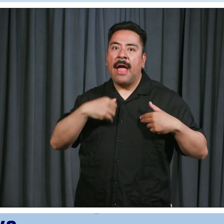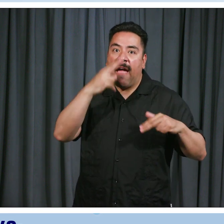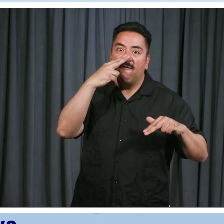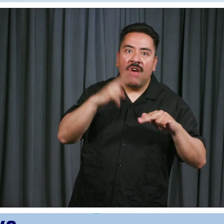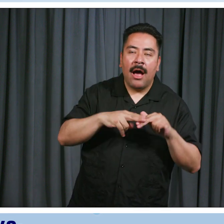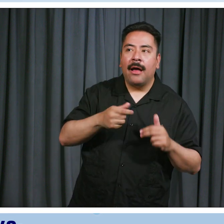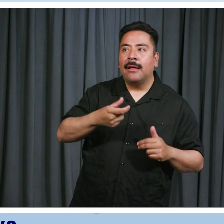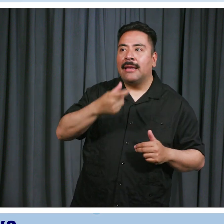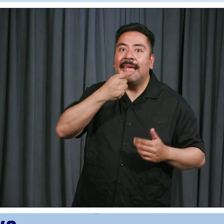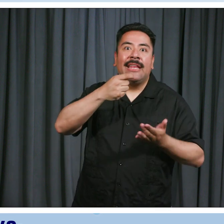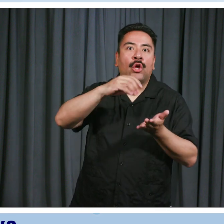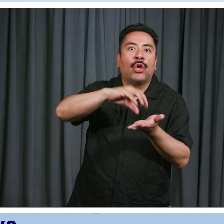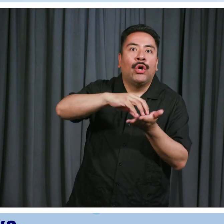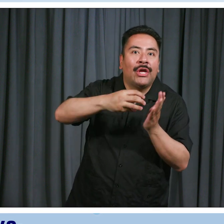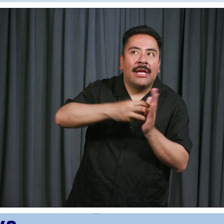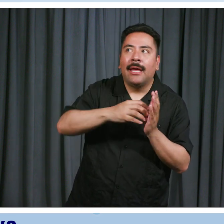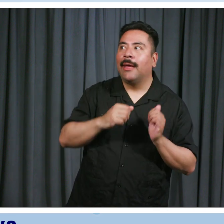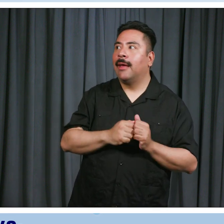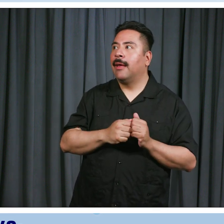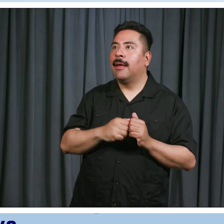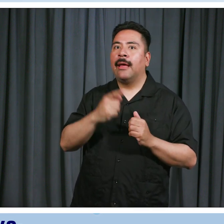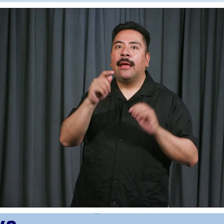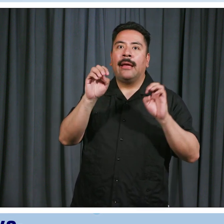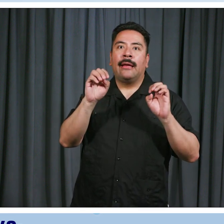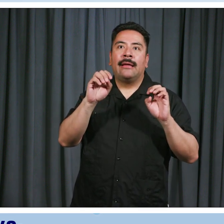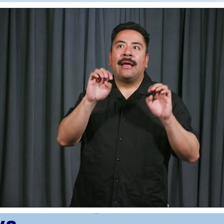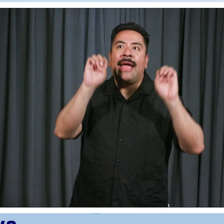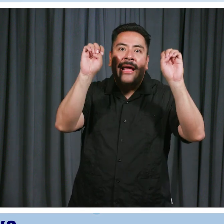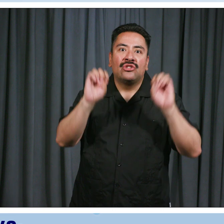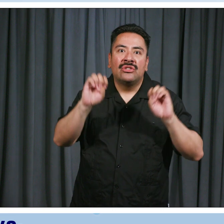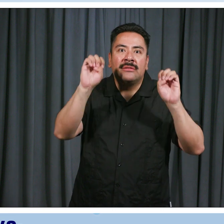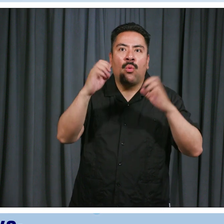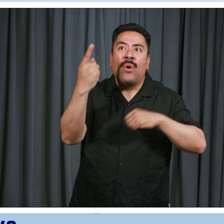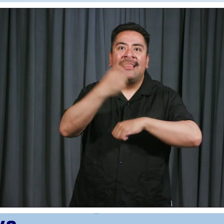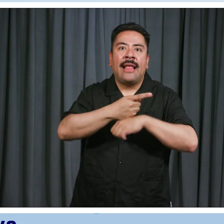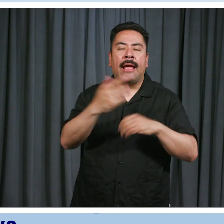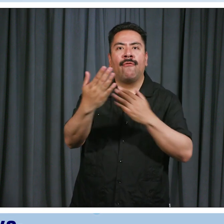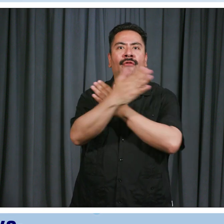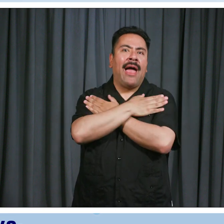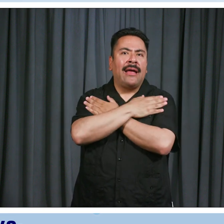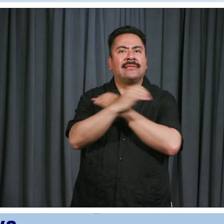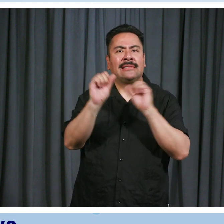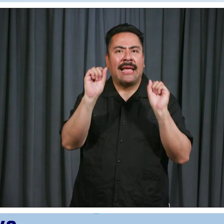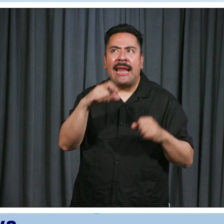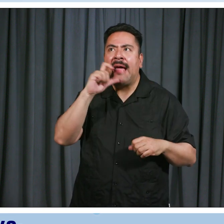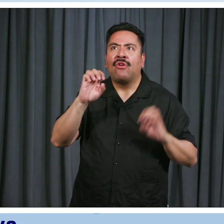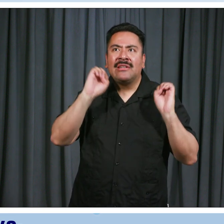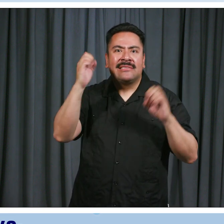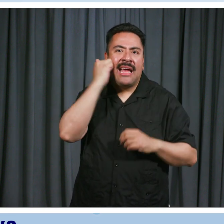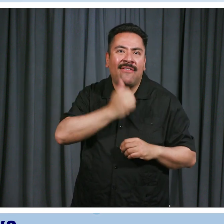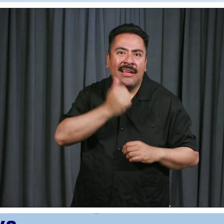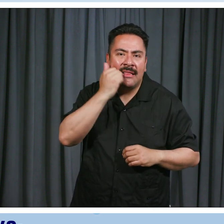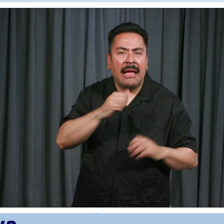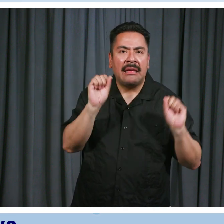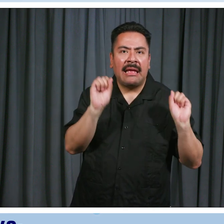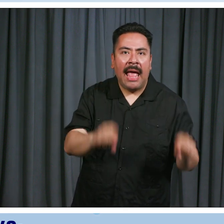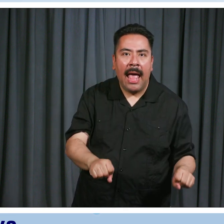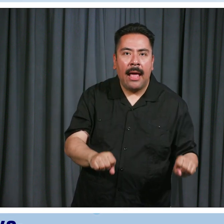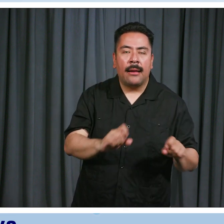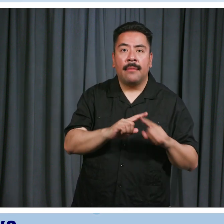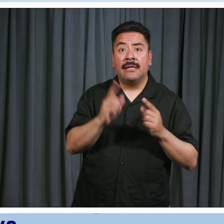cookie and still skip an exercise and all of those things. But for some folks, that level